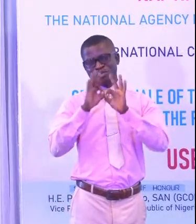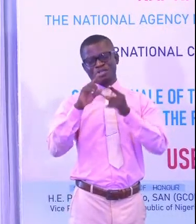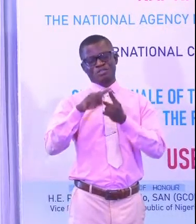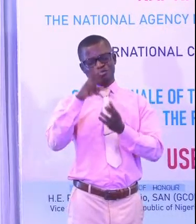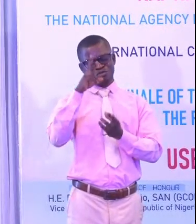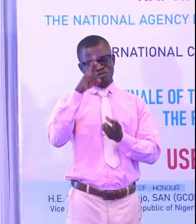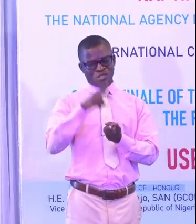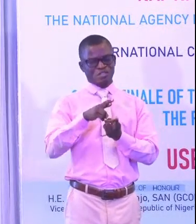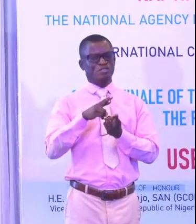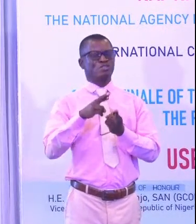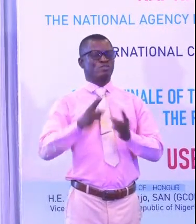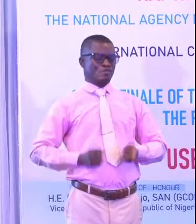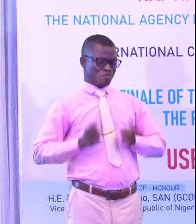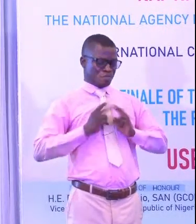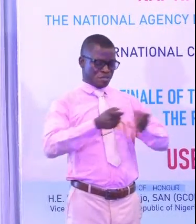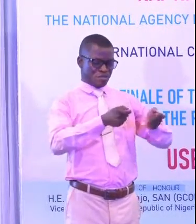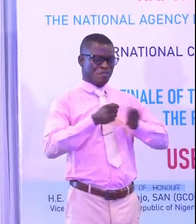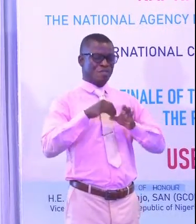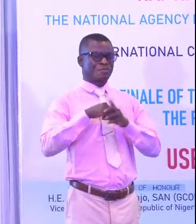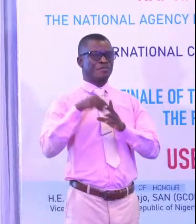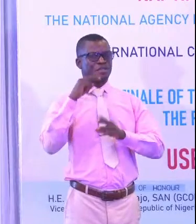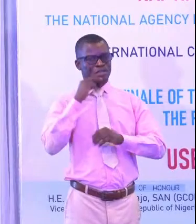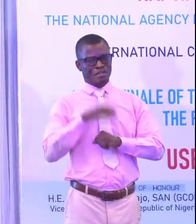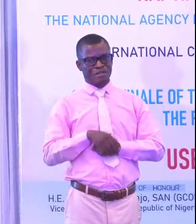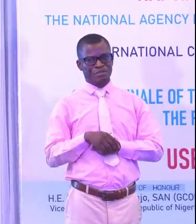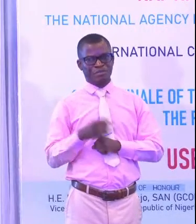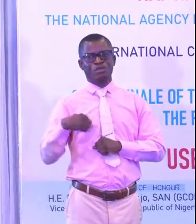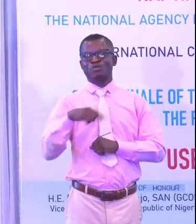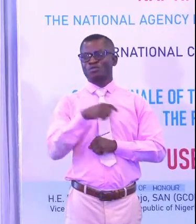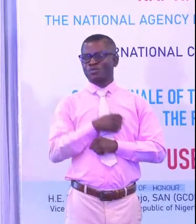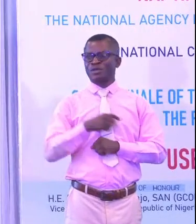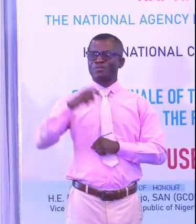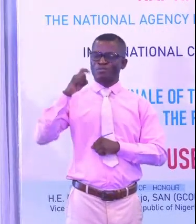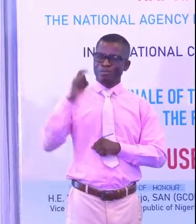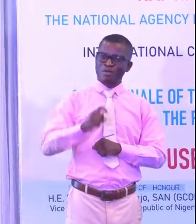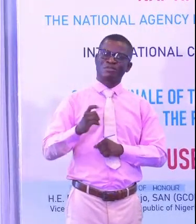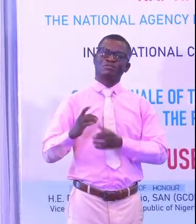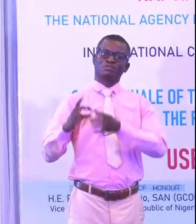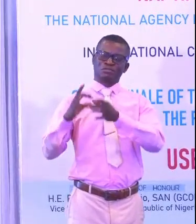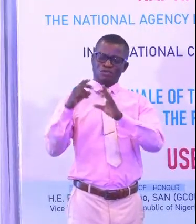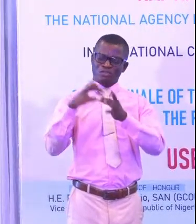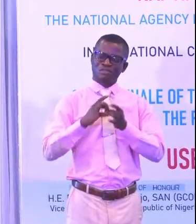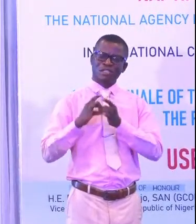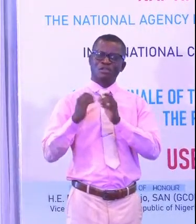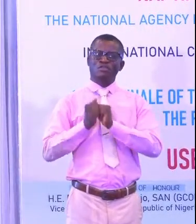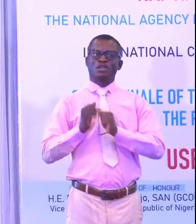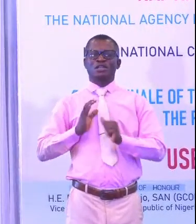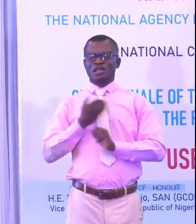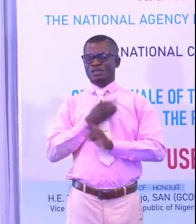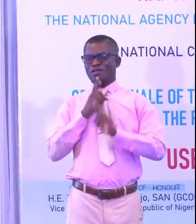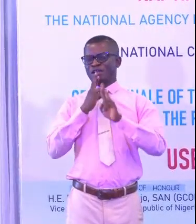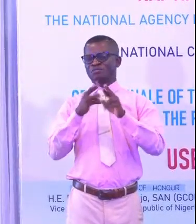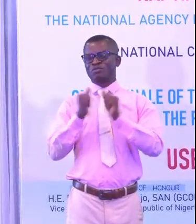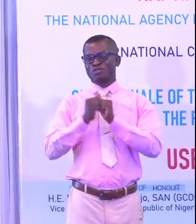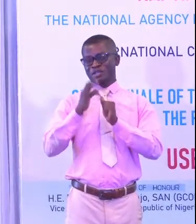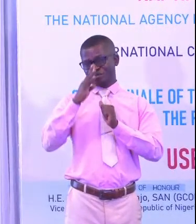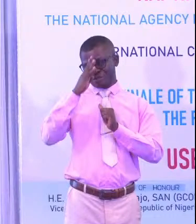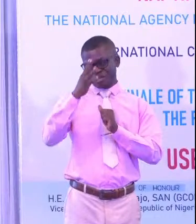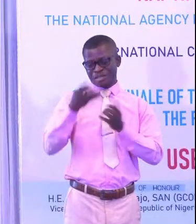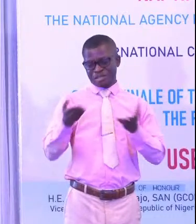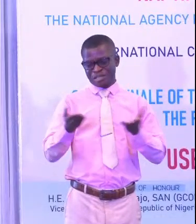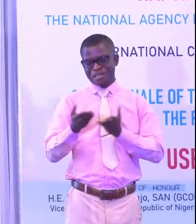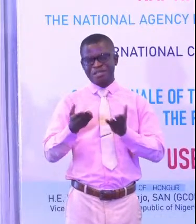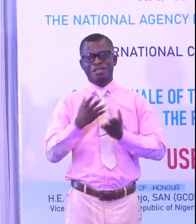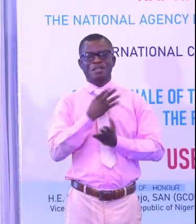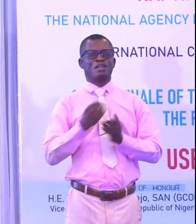human trafficking in Nigeria. We must adjust our responses, both in terms of intelligence gathering as well